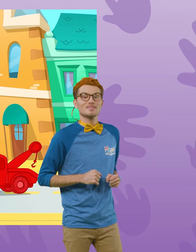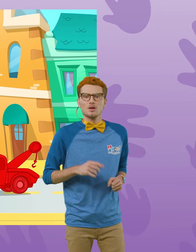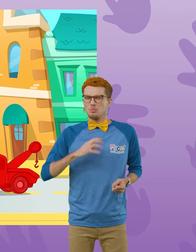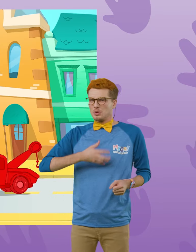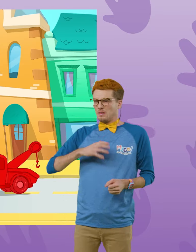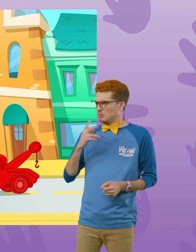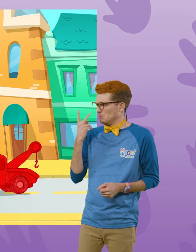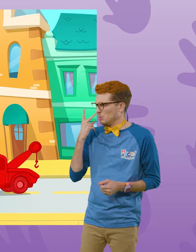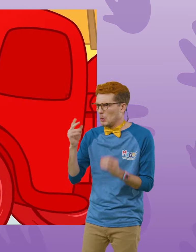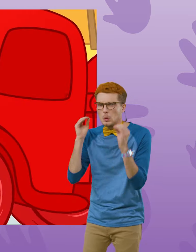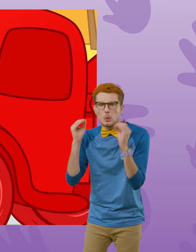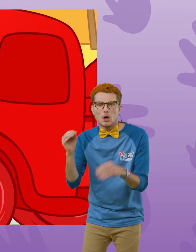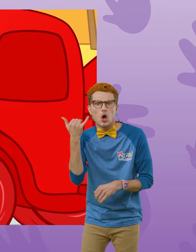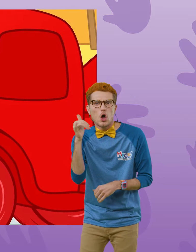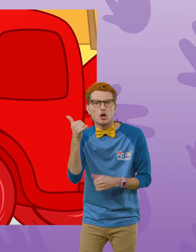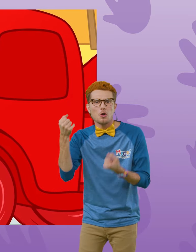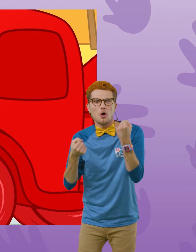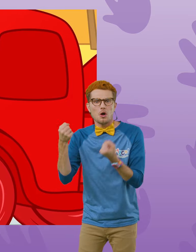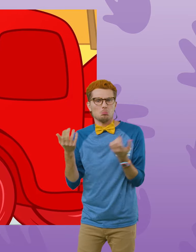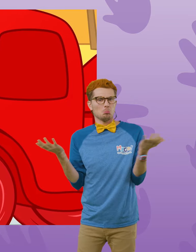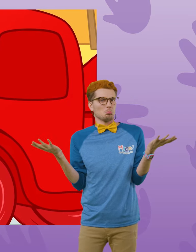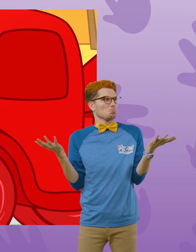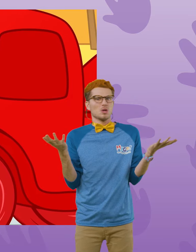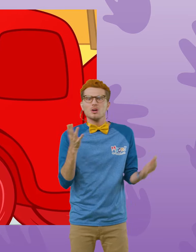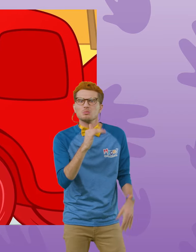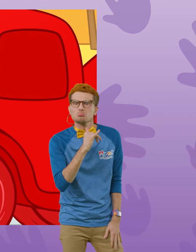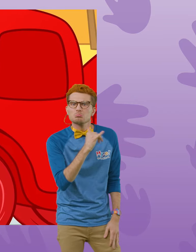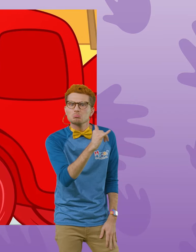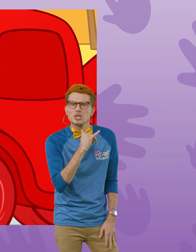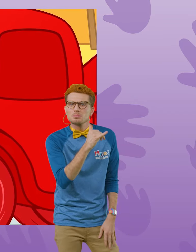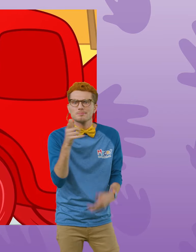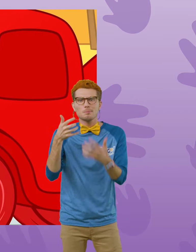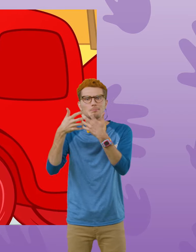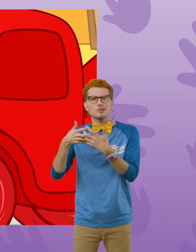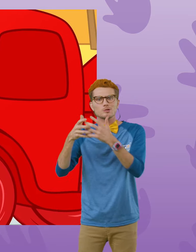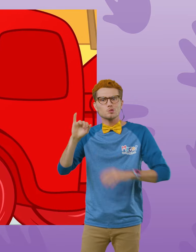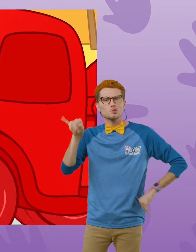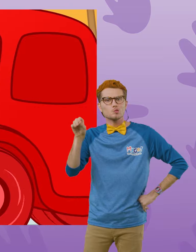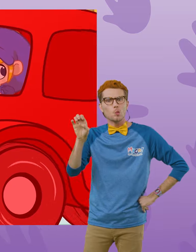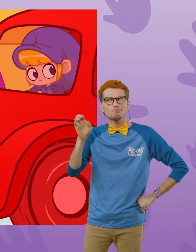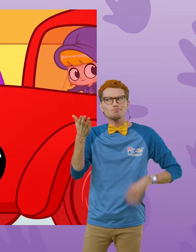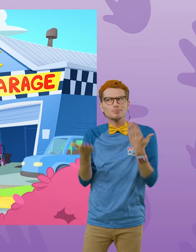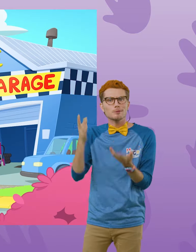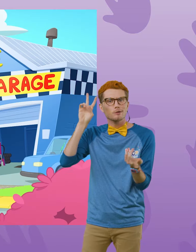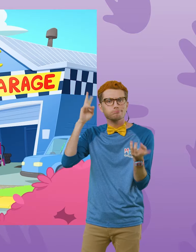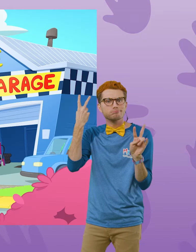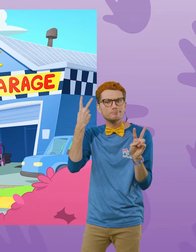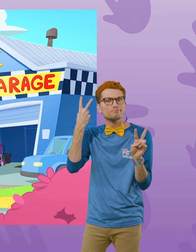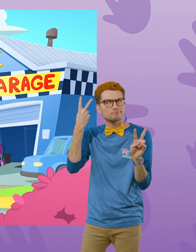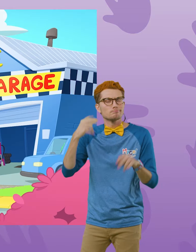Morphle knows the yellow car. Me neither. Mechanic Joe must have gotten it wrong.